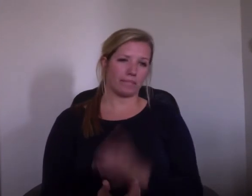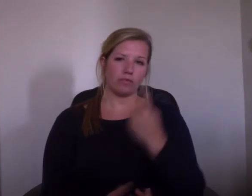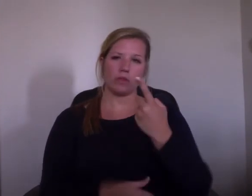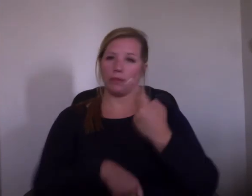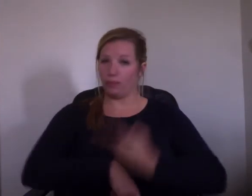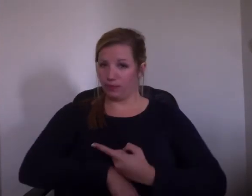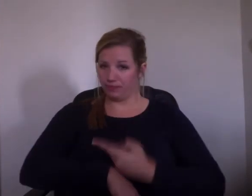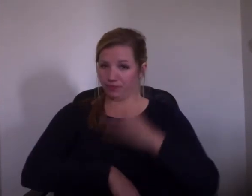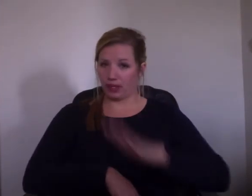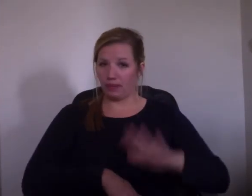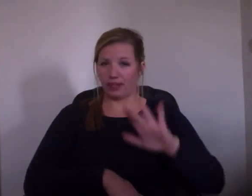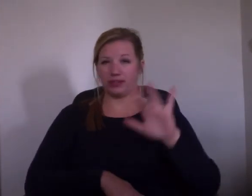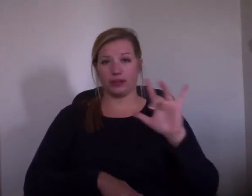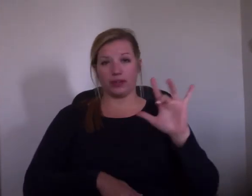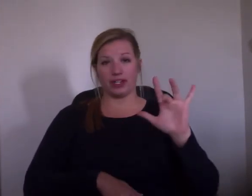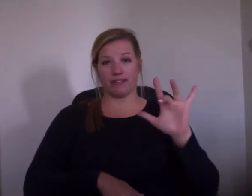approximately 25 American